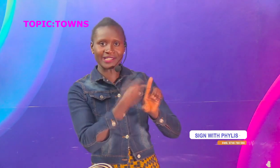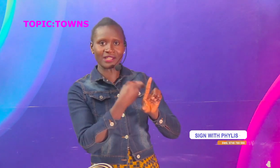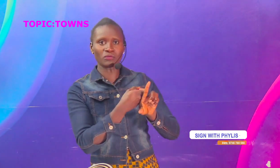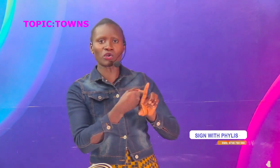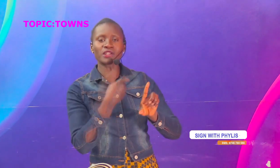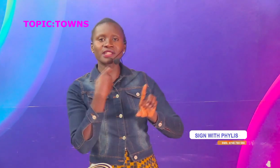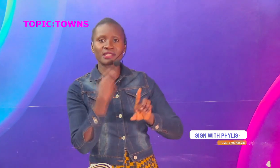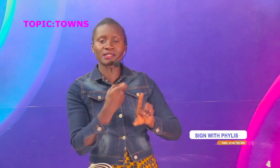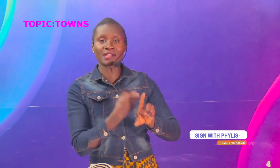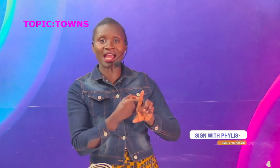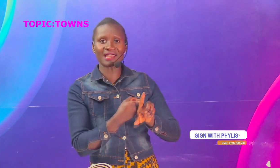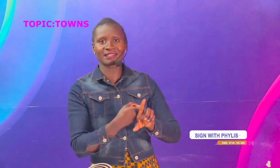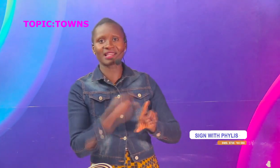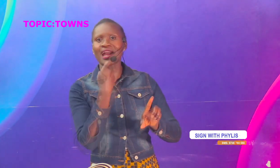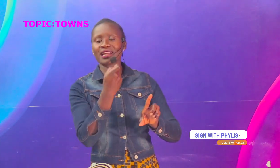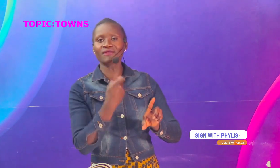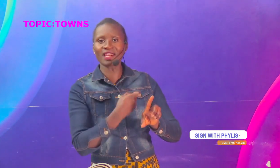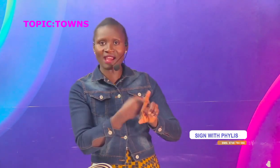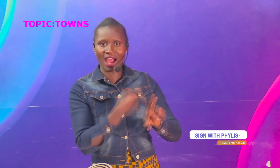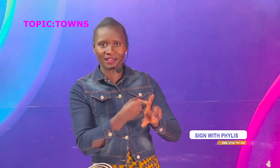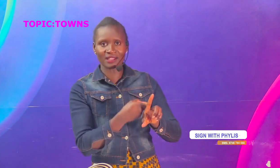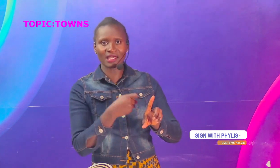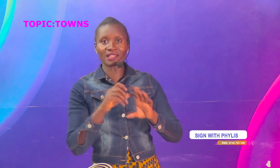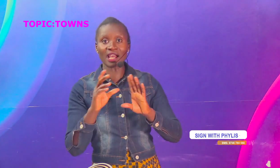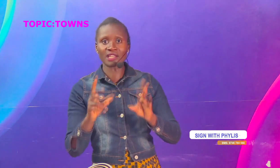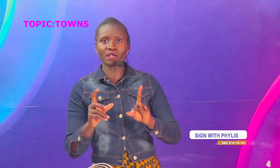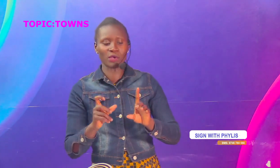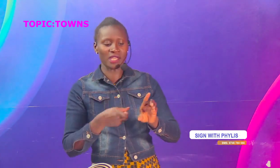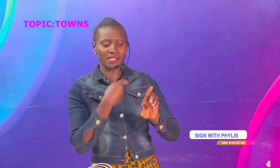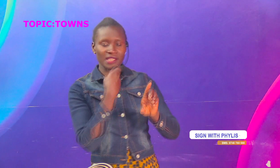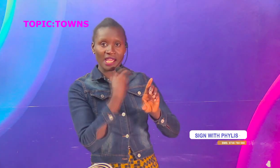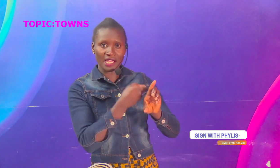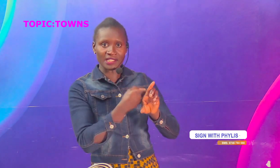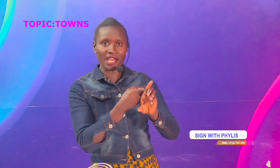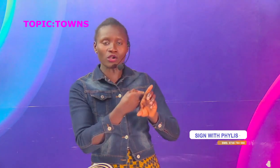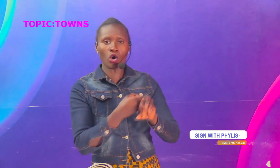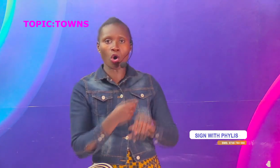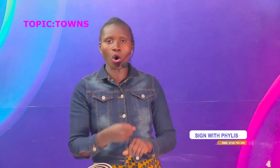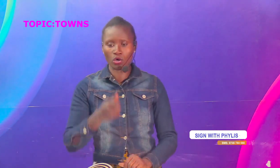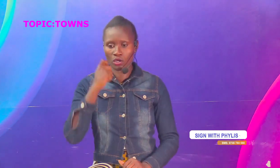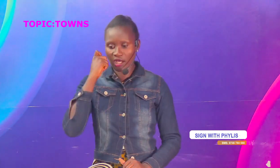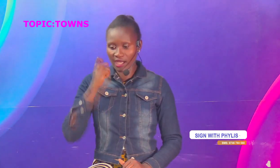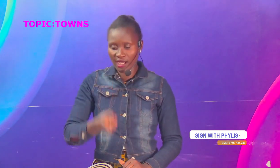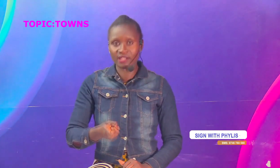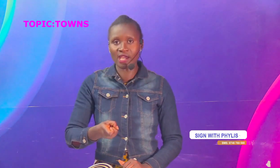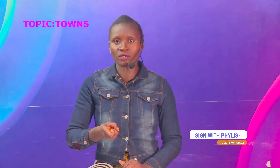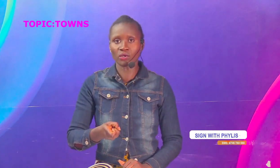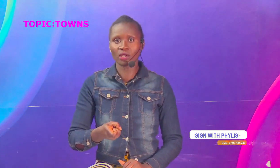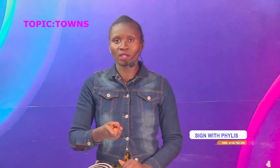because it's dry and very hard in hardship areas. Kajiado or Kajiado. You